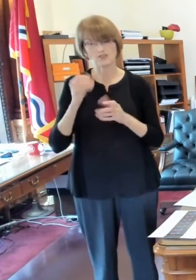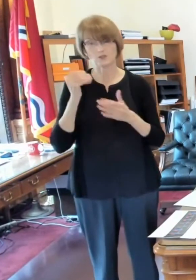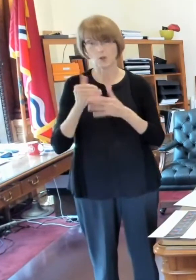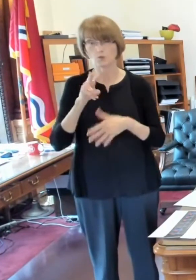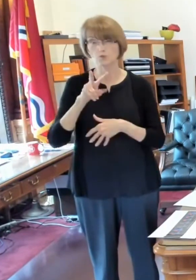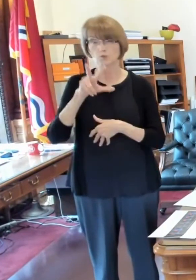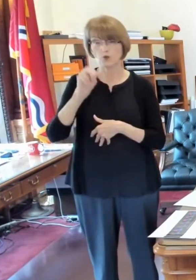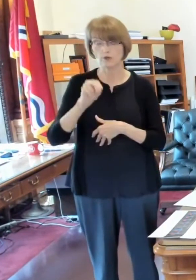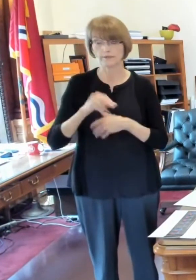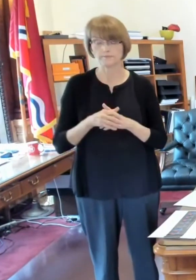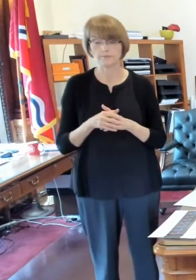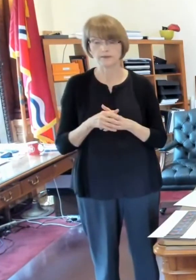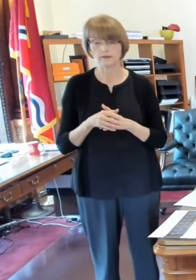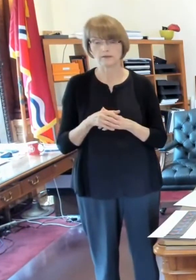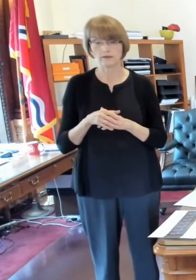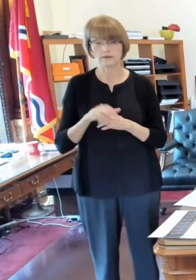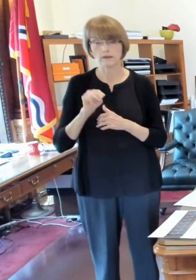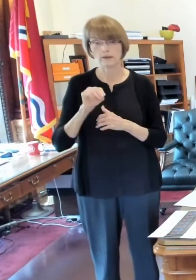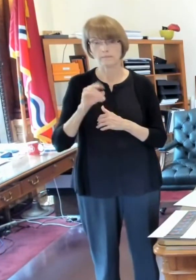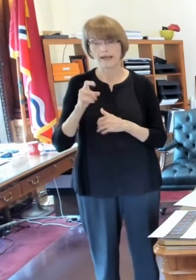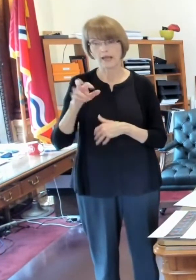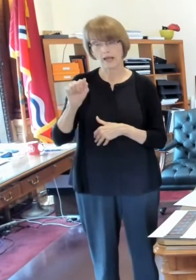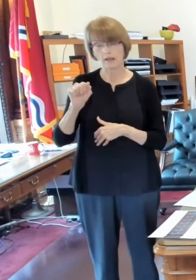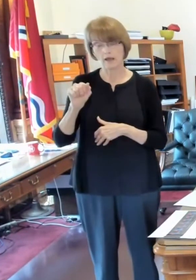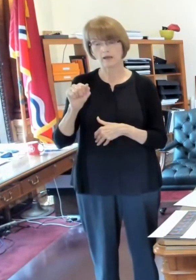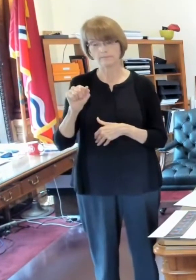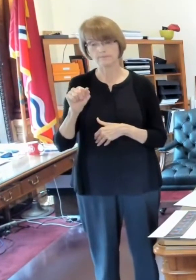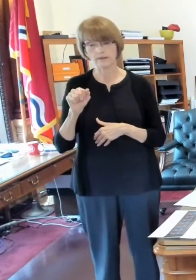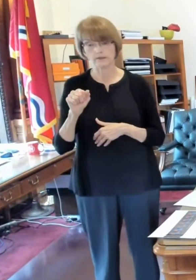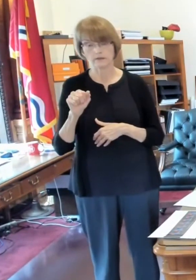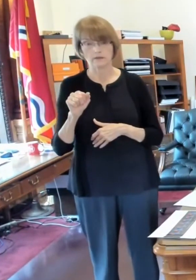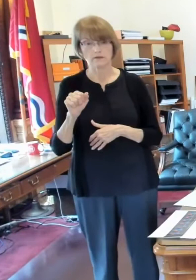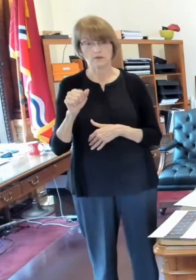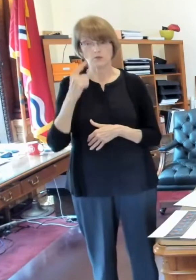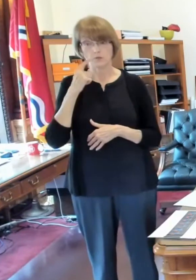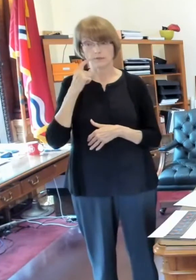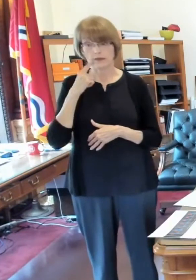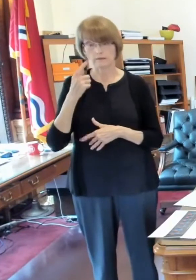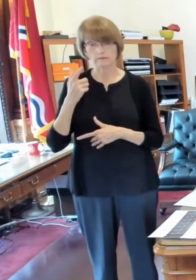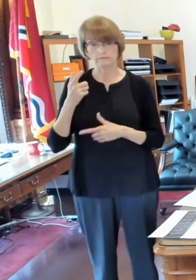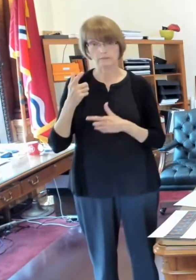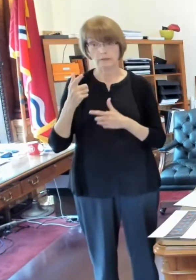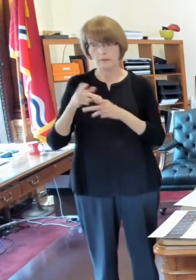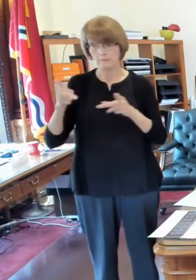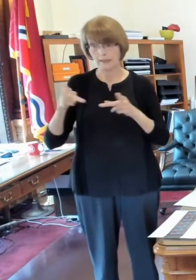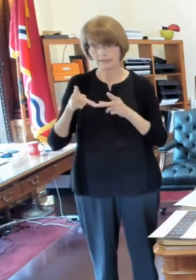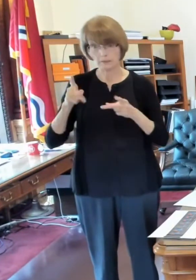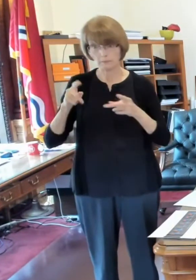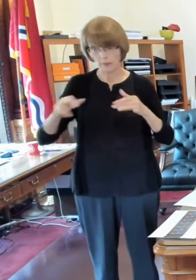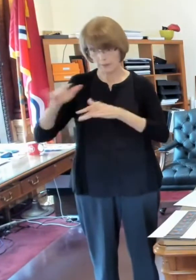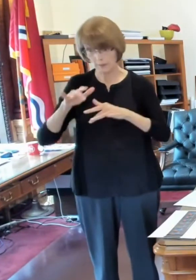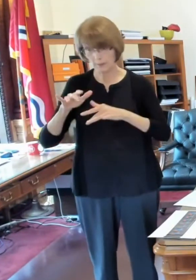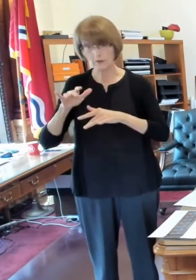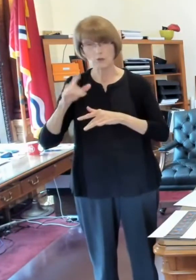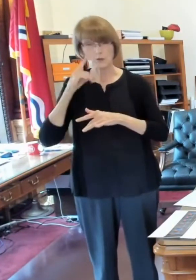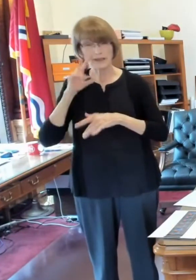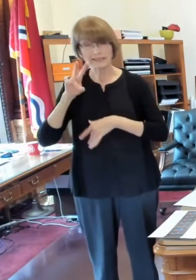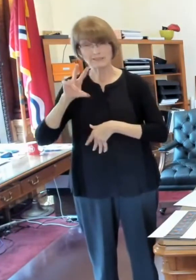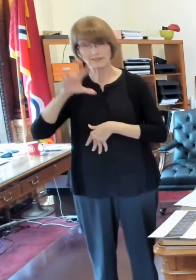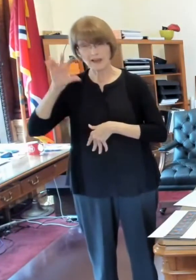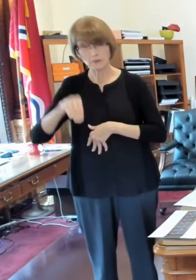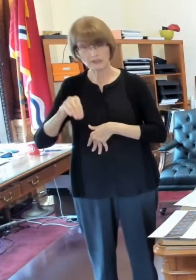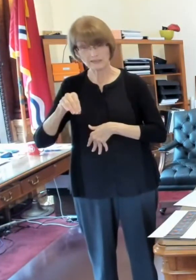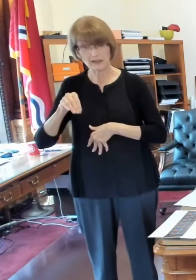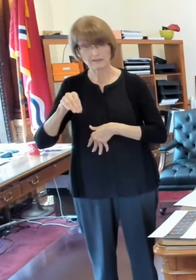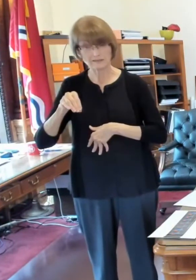Mayor, is do you think that for the large venues at 75% capacity is still too high at this point in the